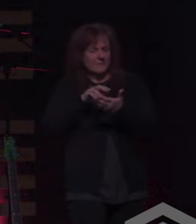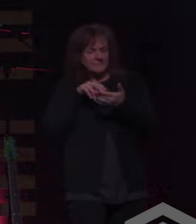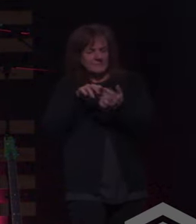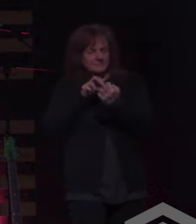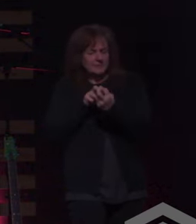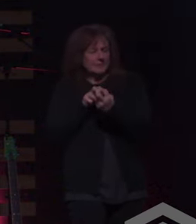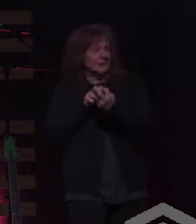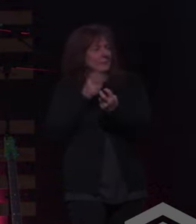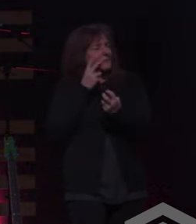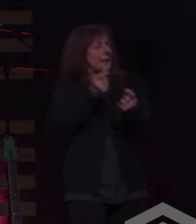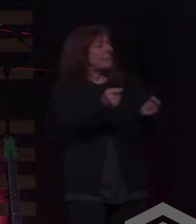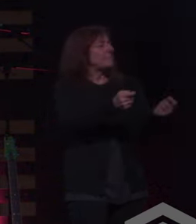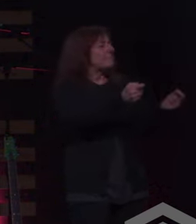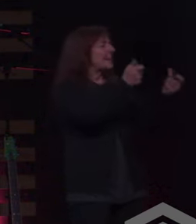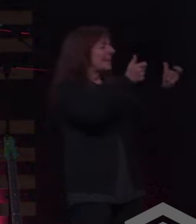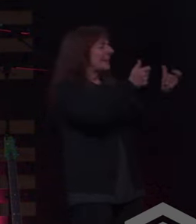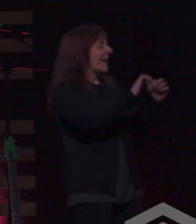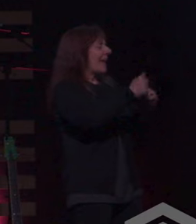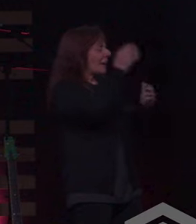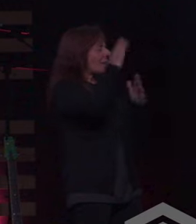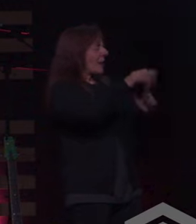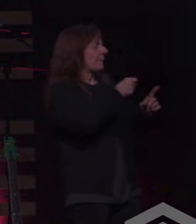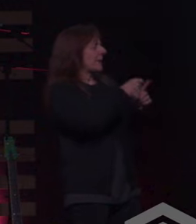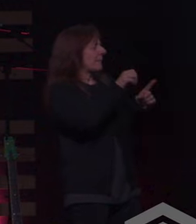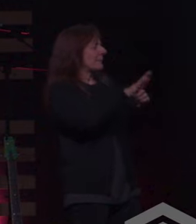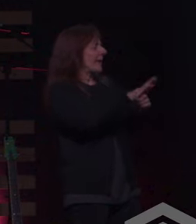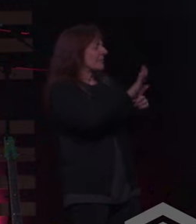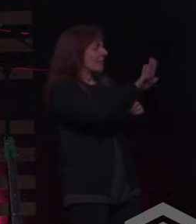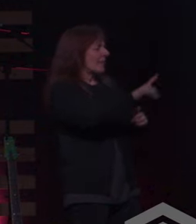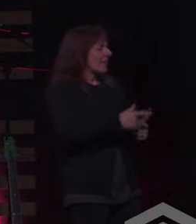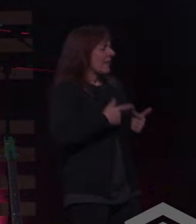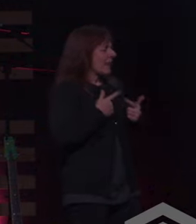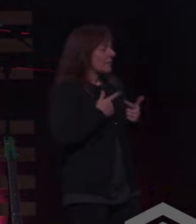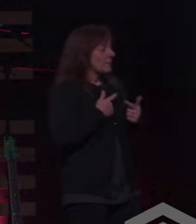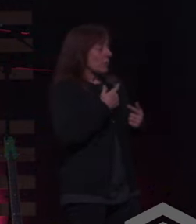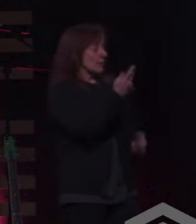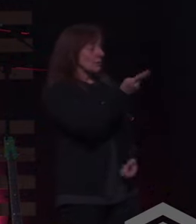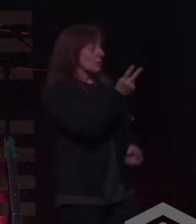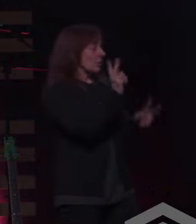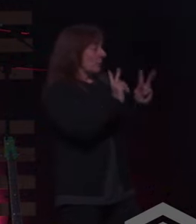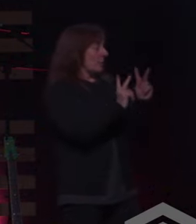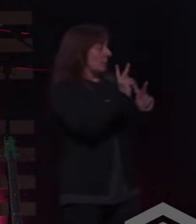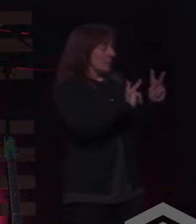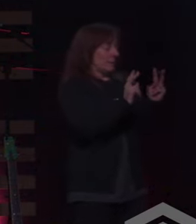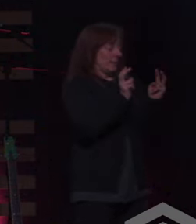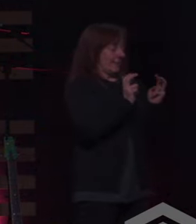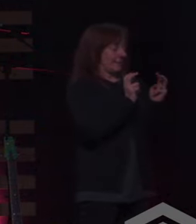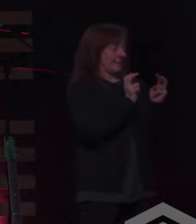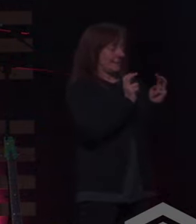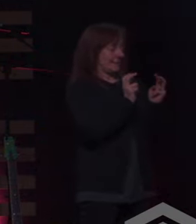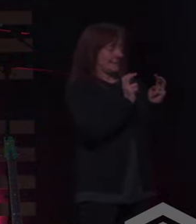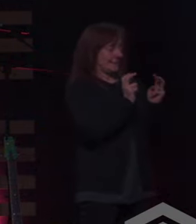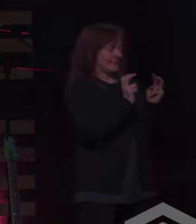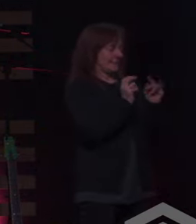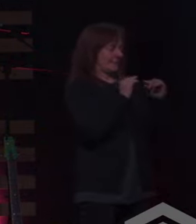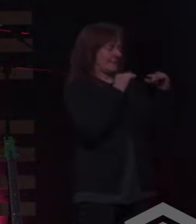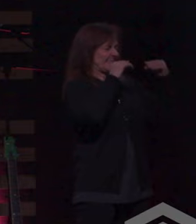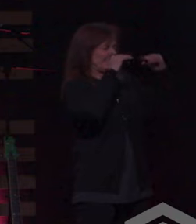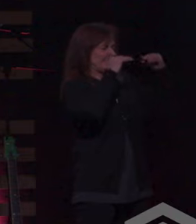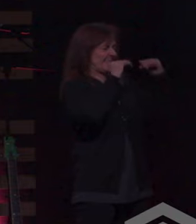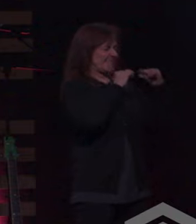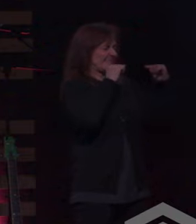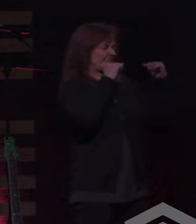see immediately how God impacts. When you, if you take two people who just are at the wit's end in their